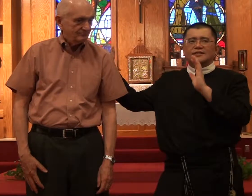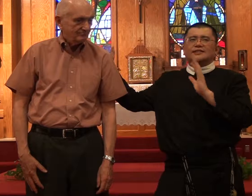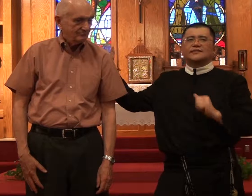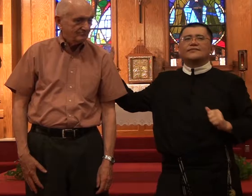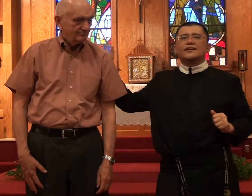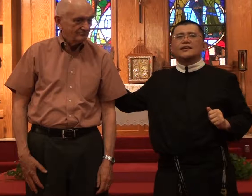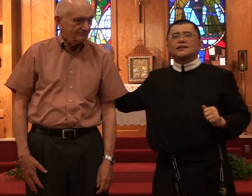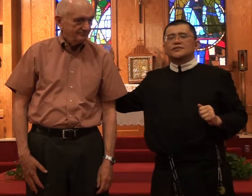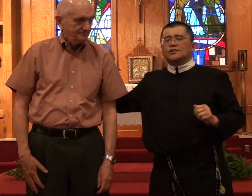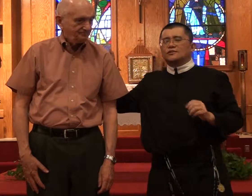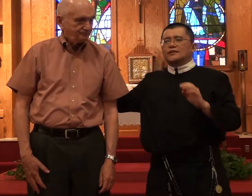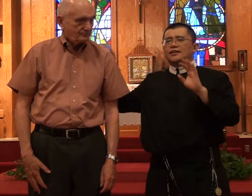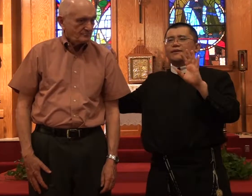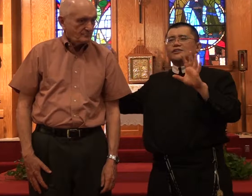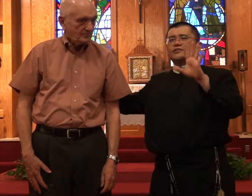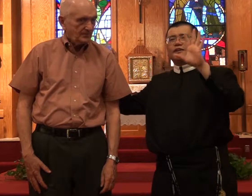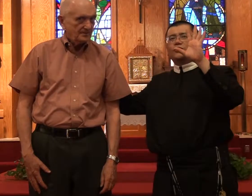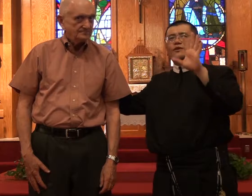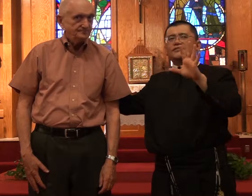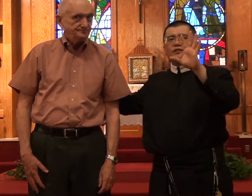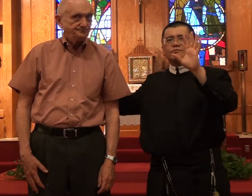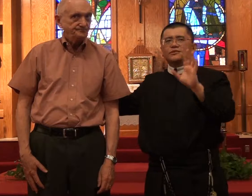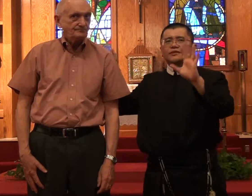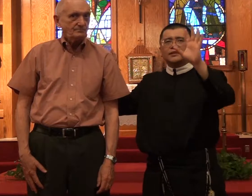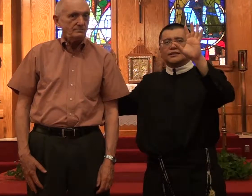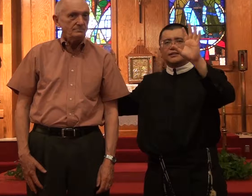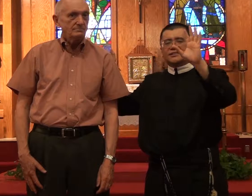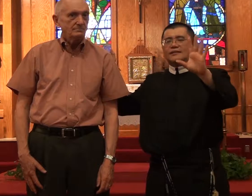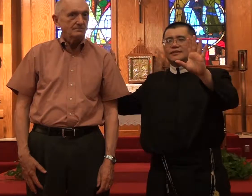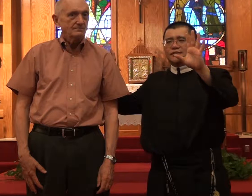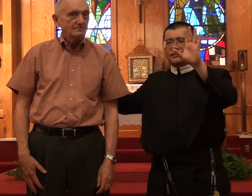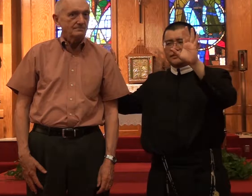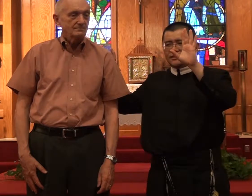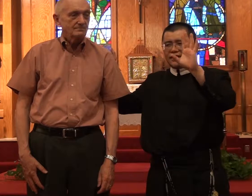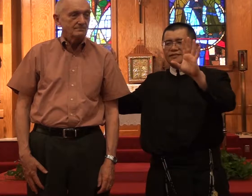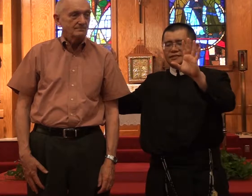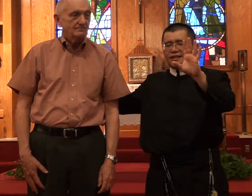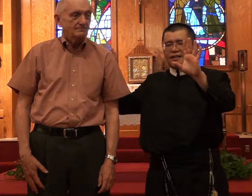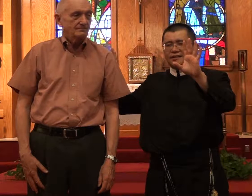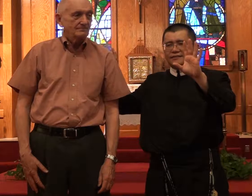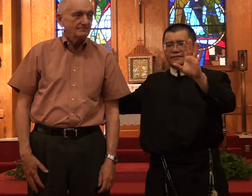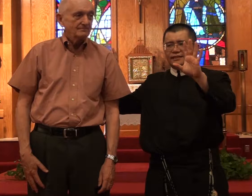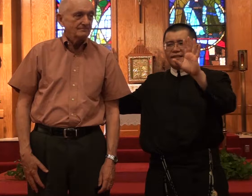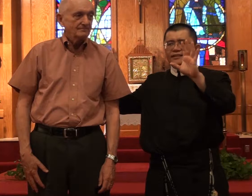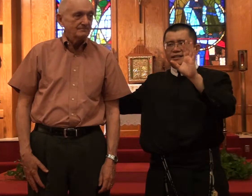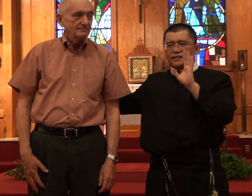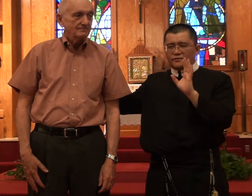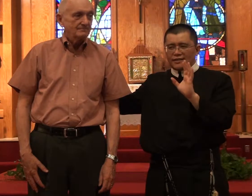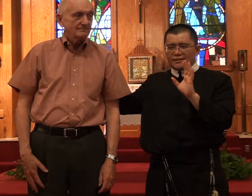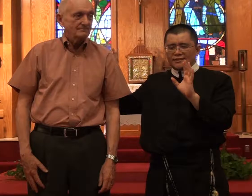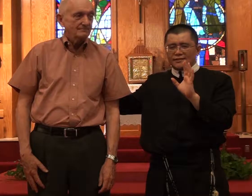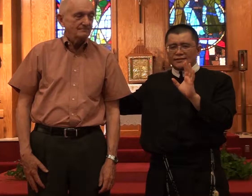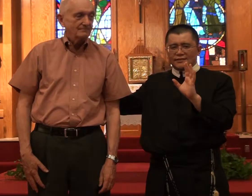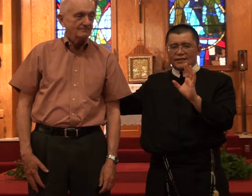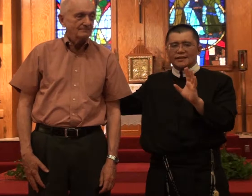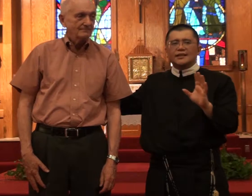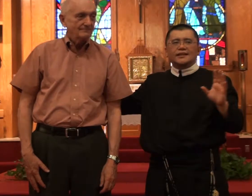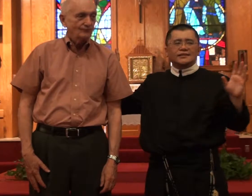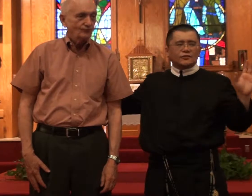good. So imagine, always remember Sabbath, the 7th day, the day that God rests. Okay? The